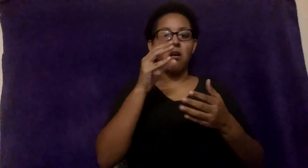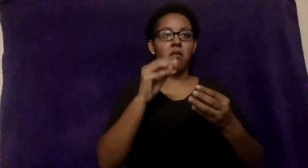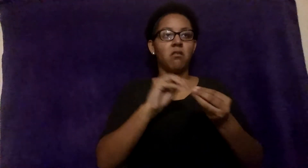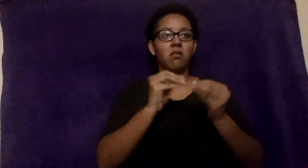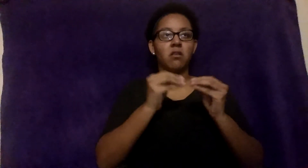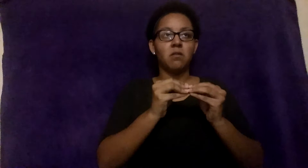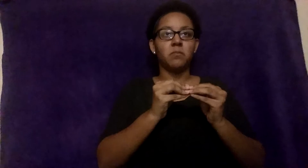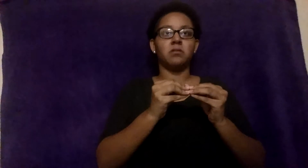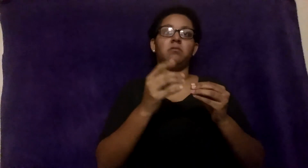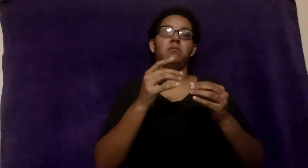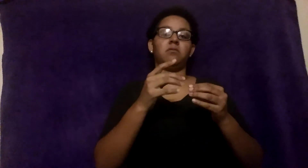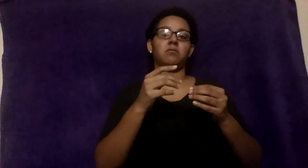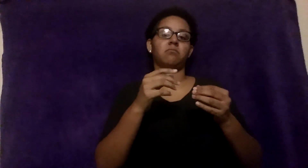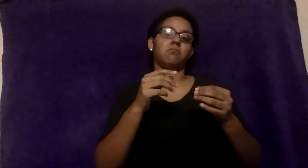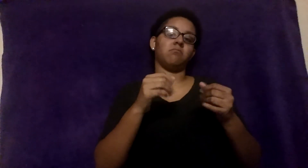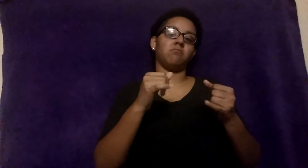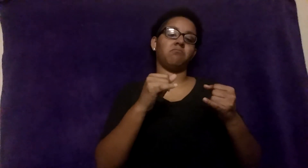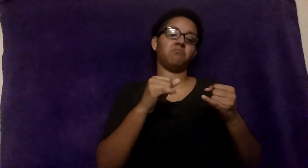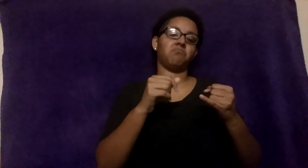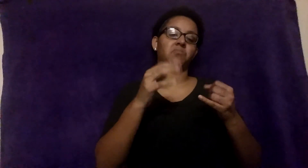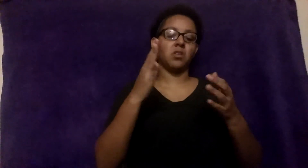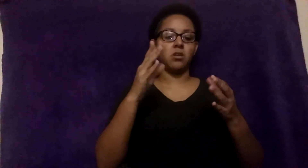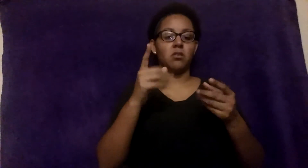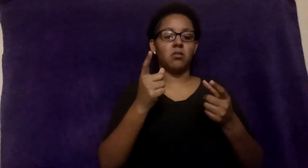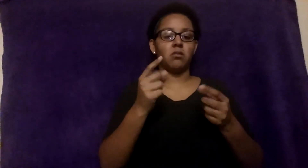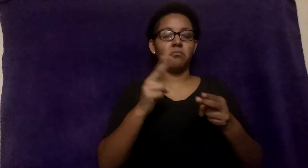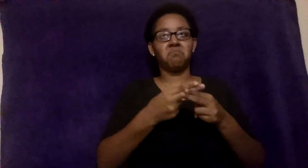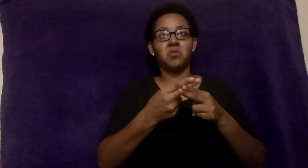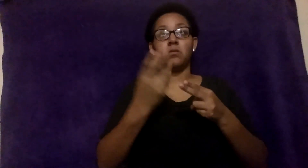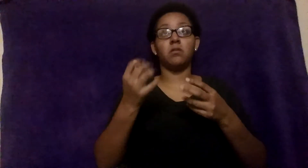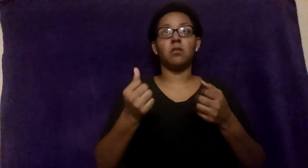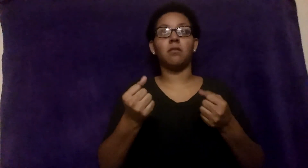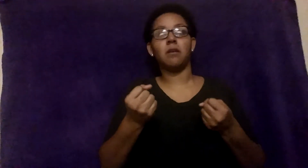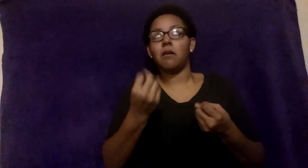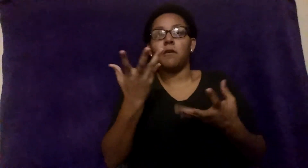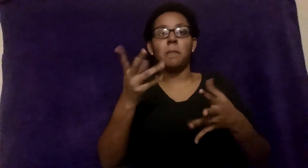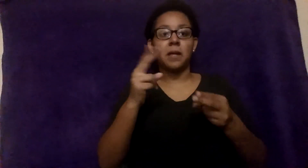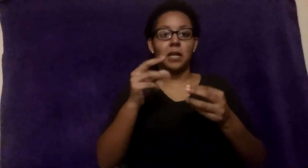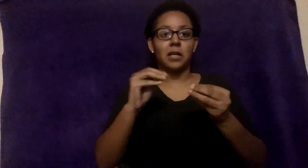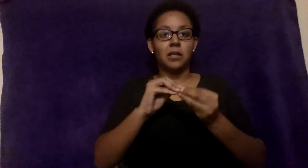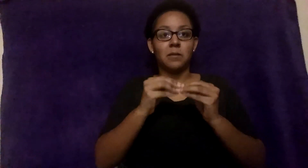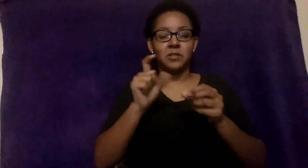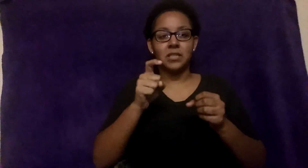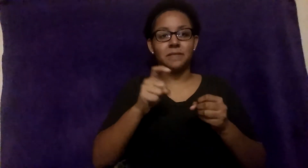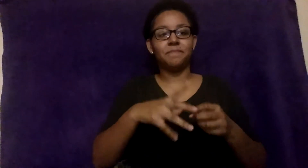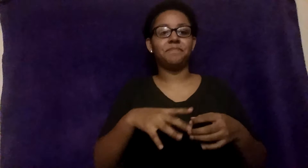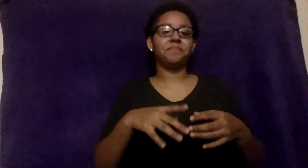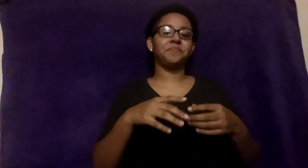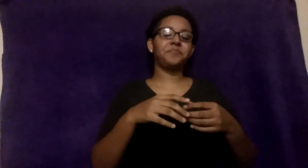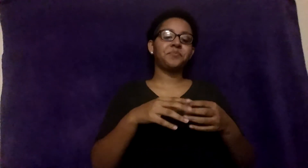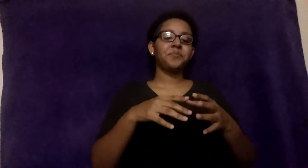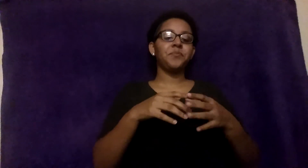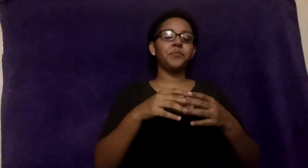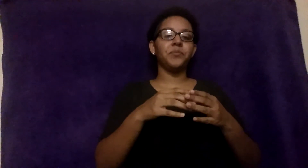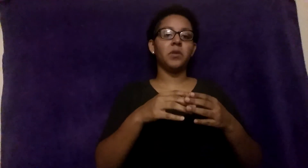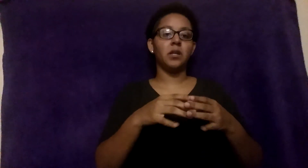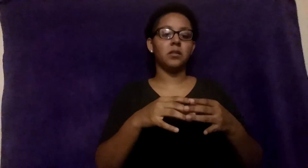all the numbers I'm using are kind of in it. So, you know the first number is 0, which is nothing. Maybe you don't know, but now you know. And then you go to